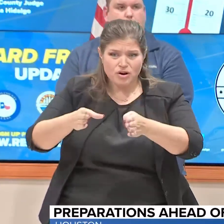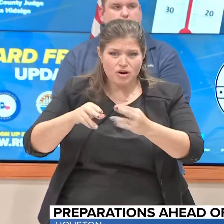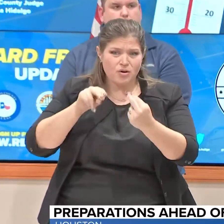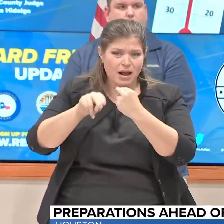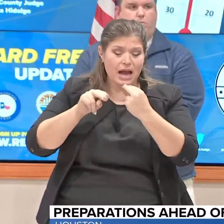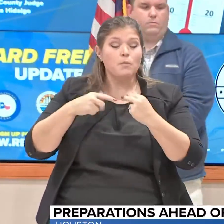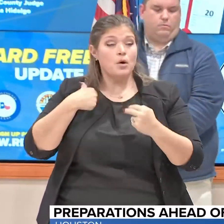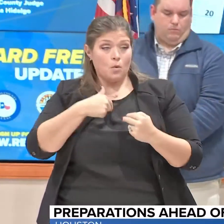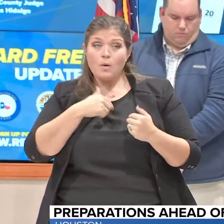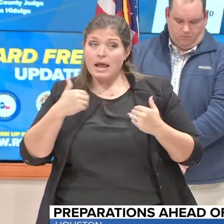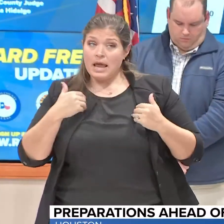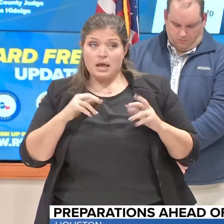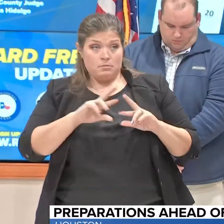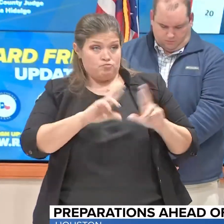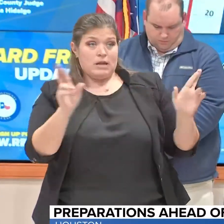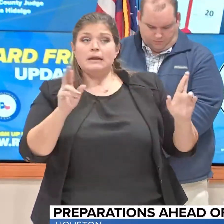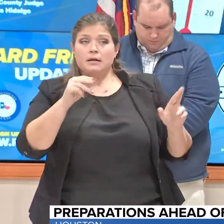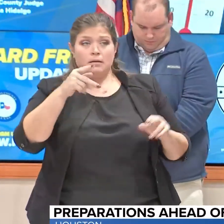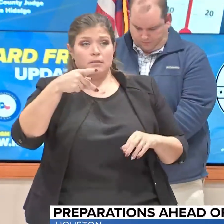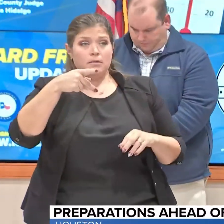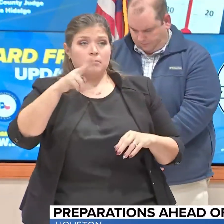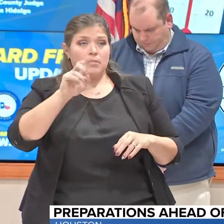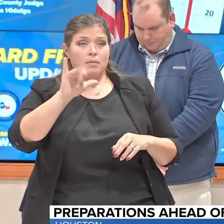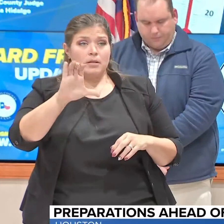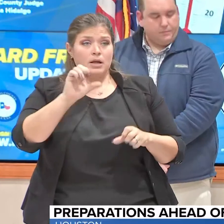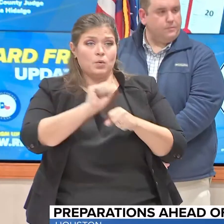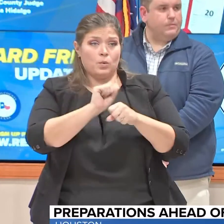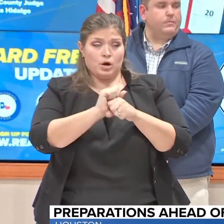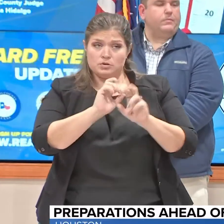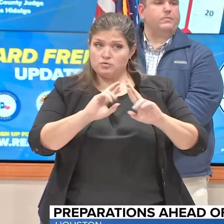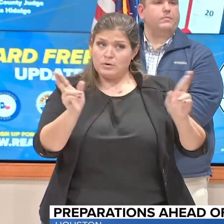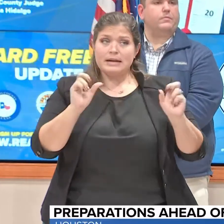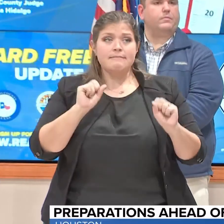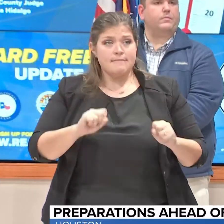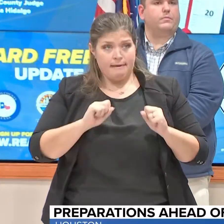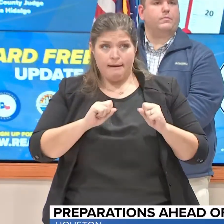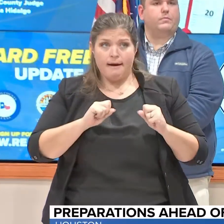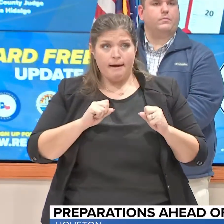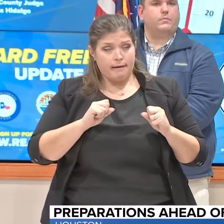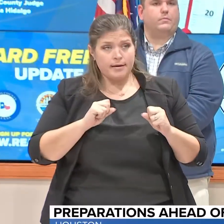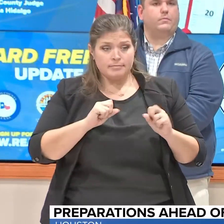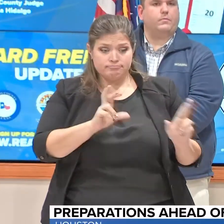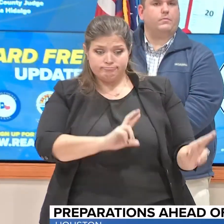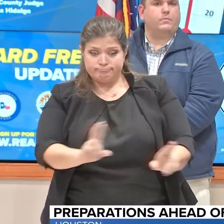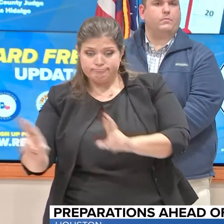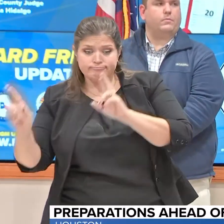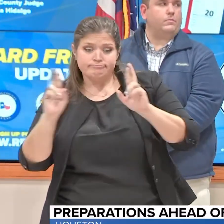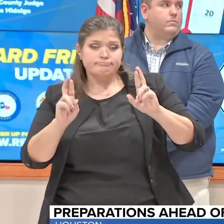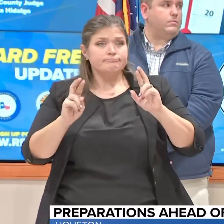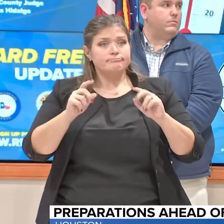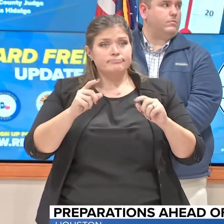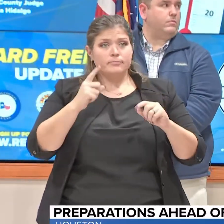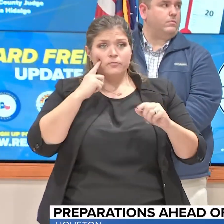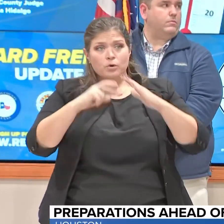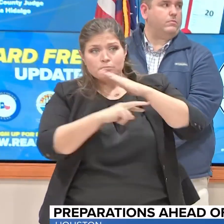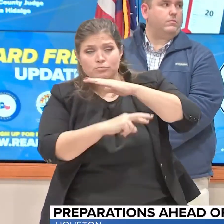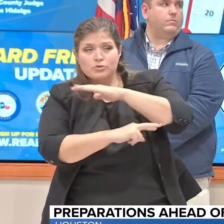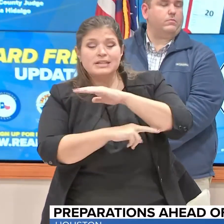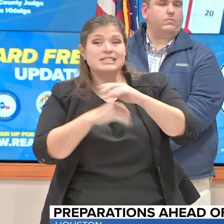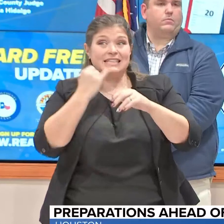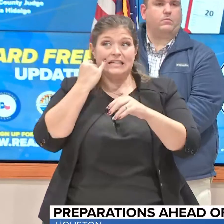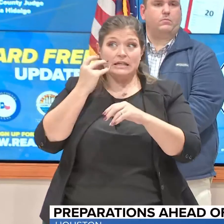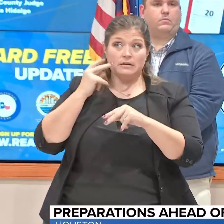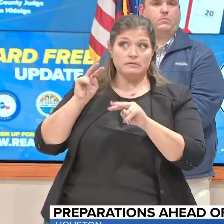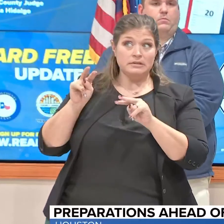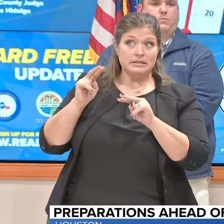We are prepared. Public Works is prepared to do that. So if there's any indication that there's any